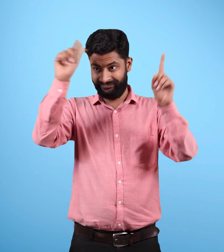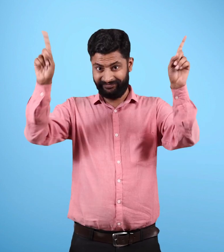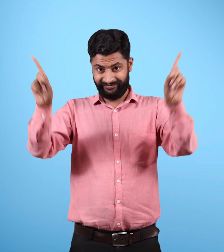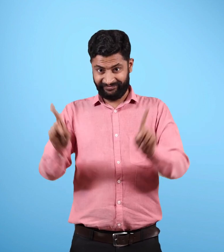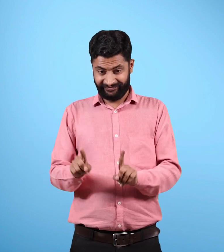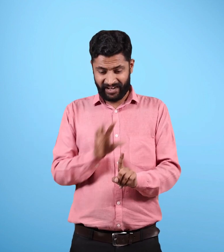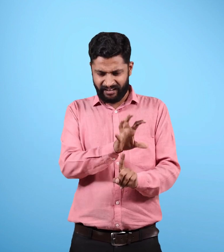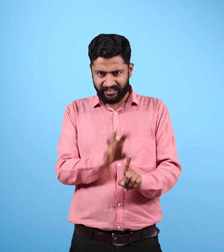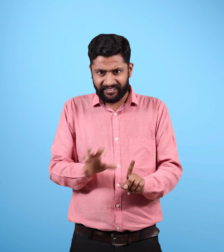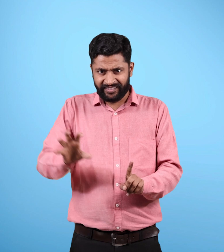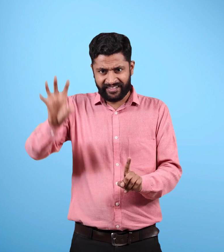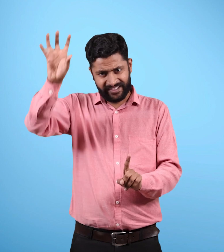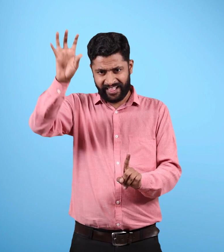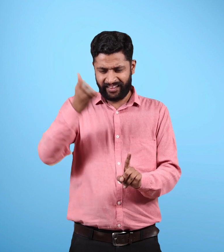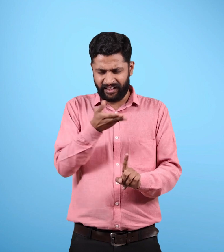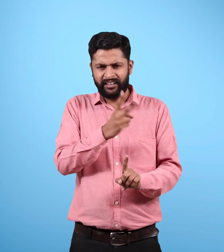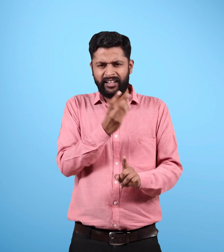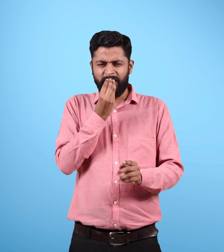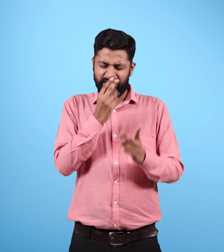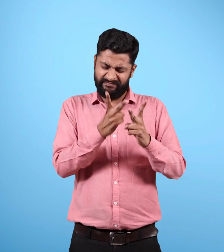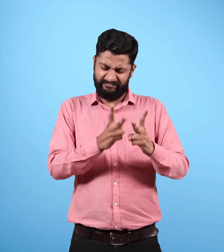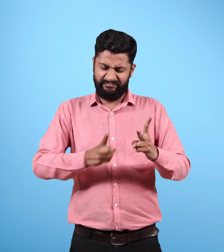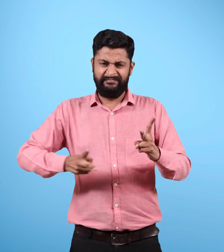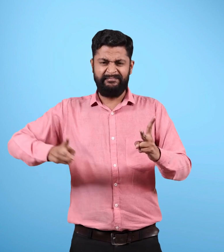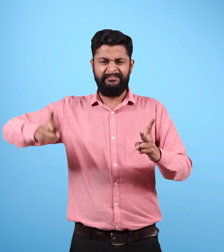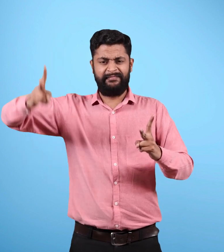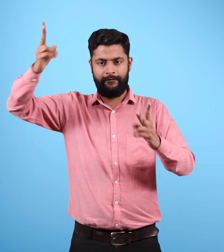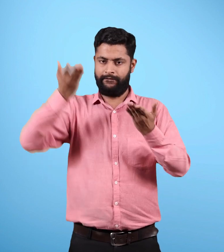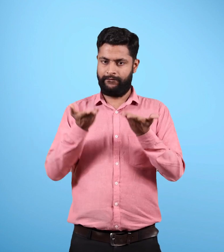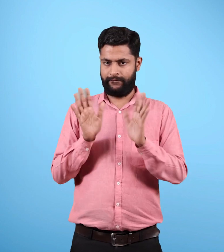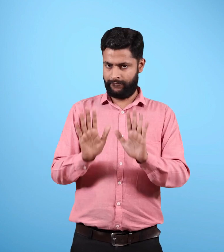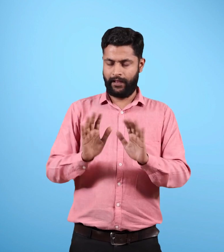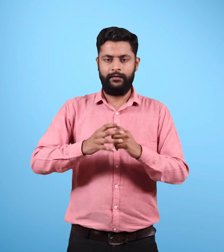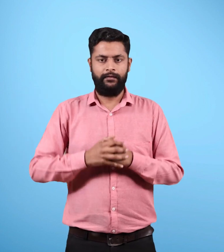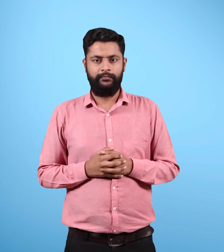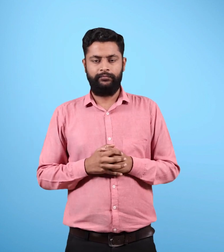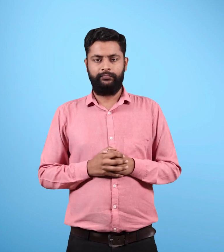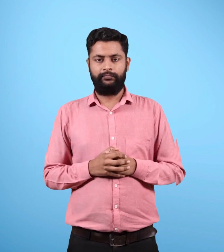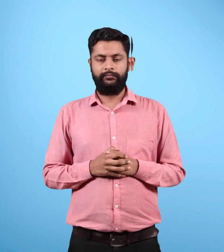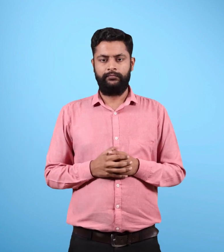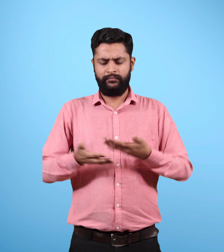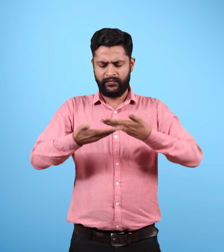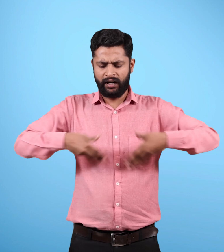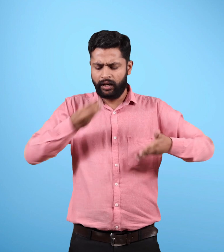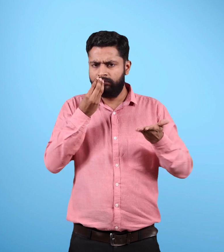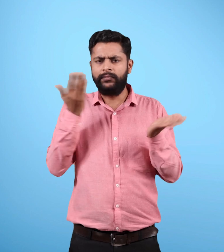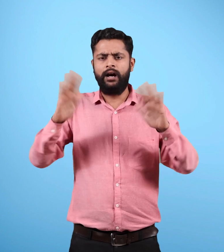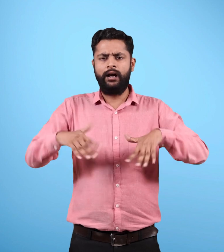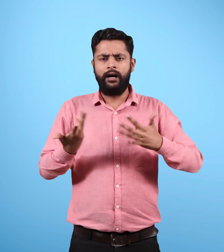There is a lot of variation in the food eaten in different regions of India. The main